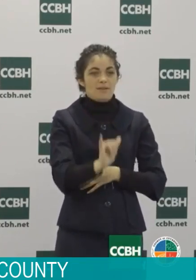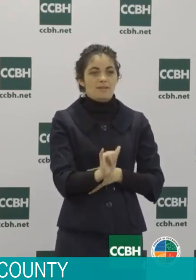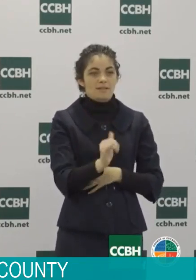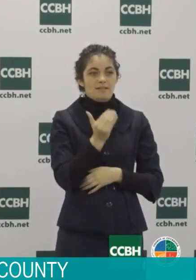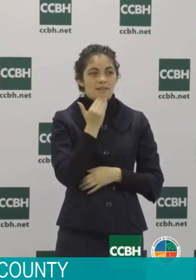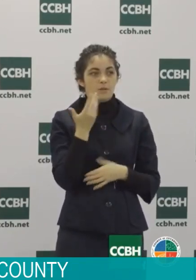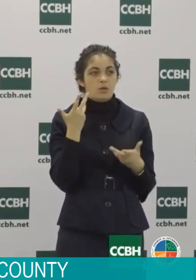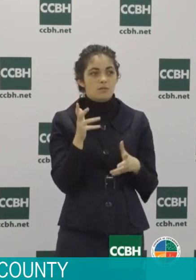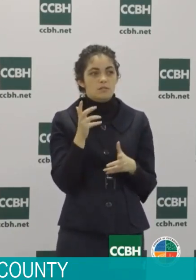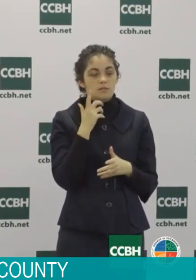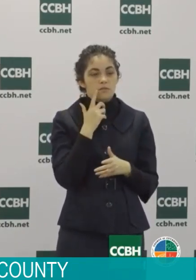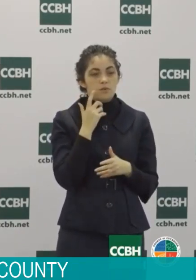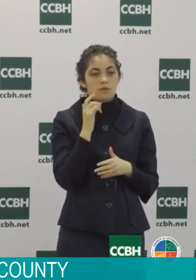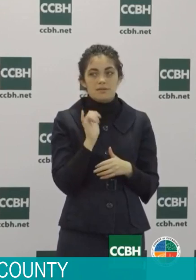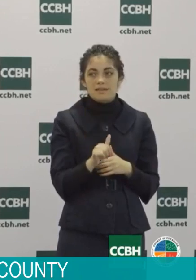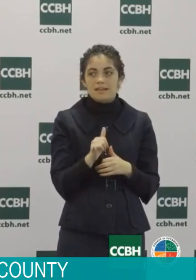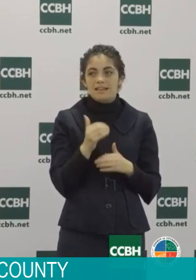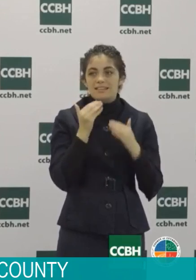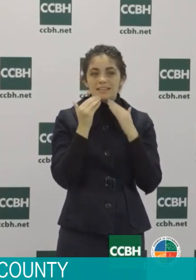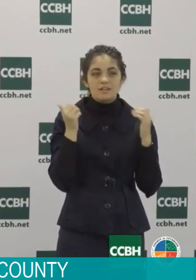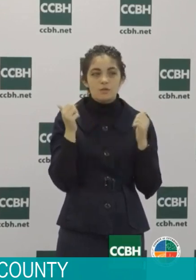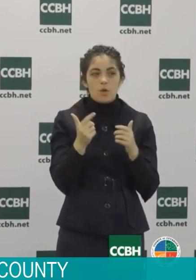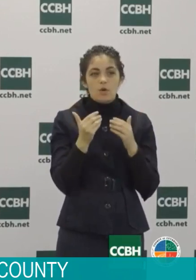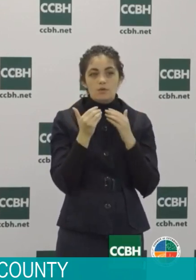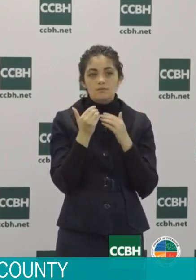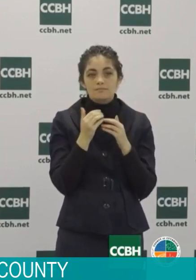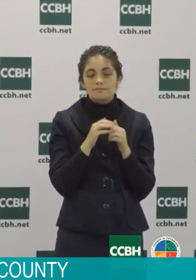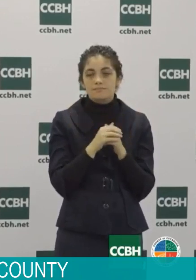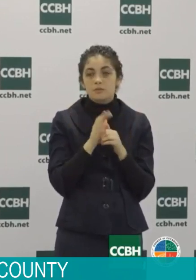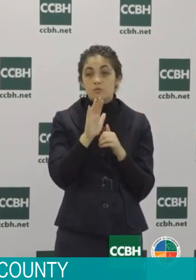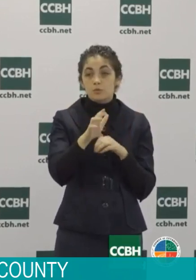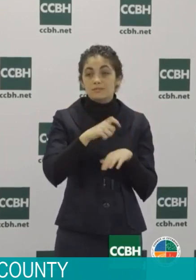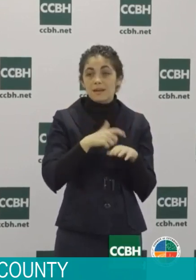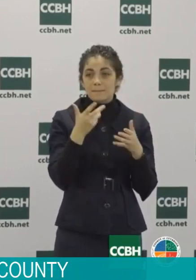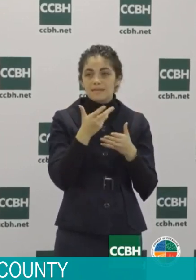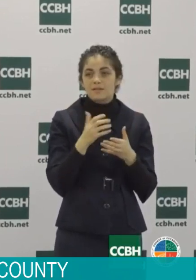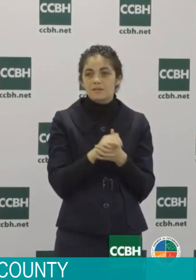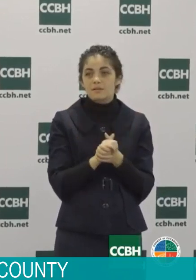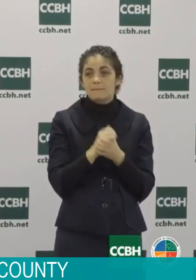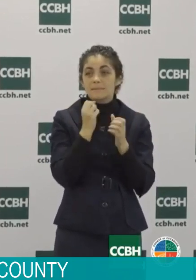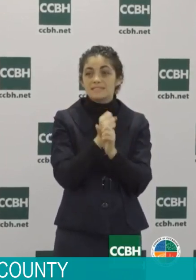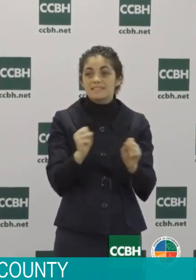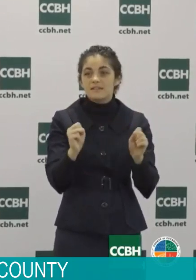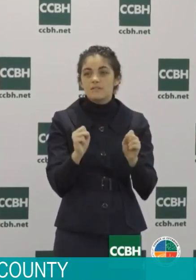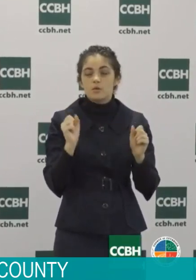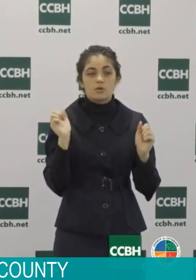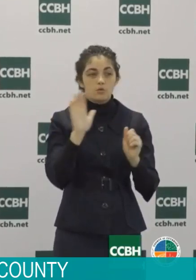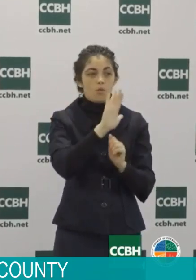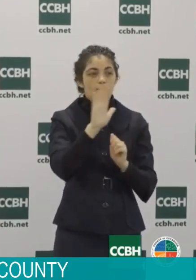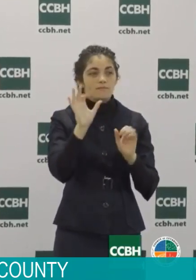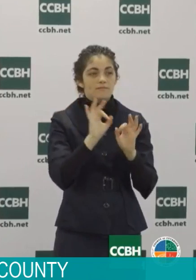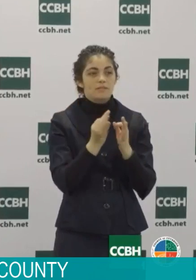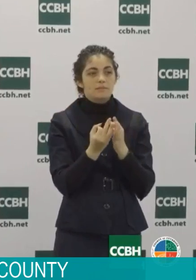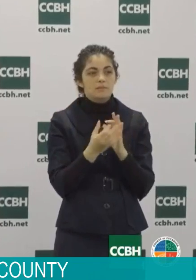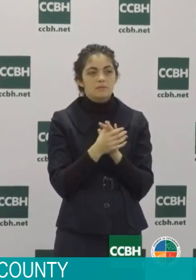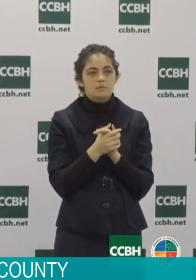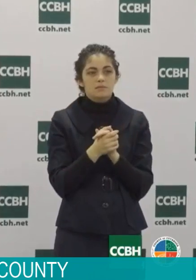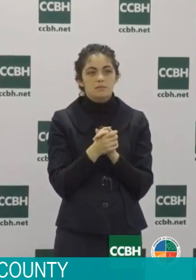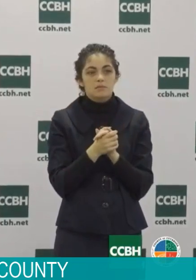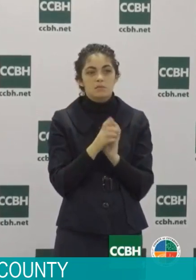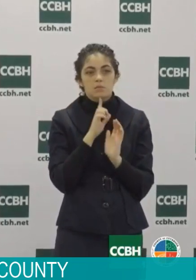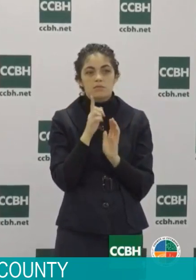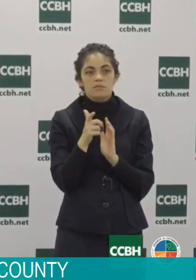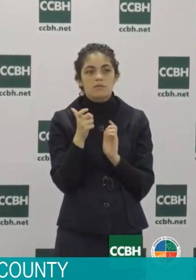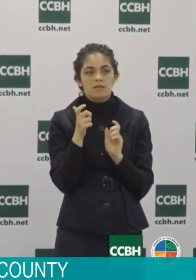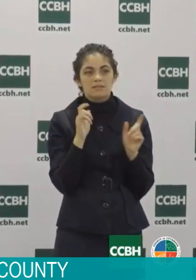we're going to wrap up as our last question. We appreciate, as always, your time with us today, and be safe, please, with your families. Thanks. And Director, just real